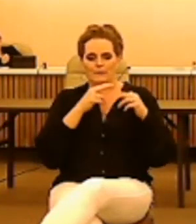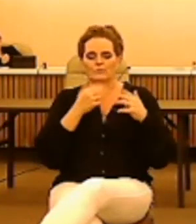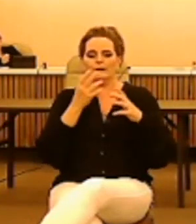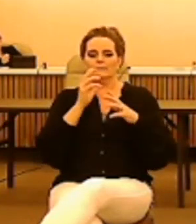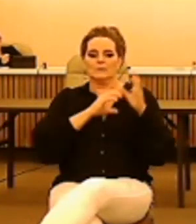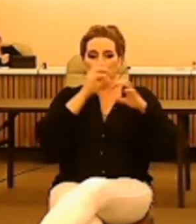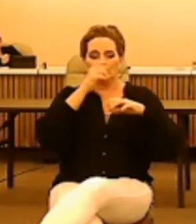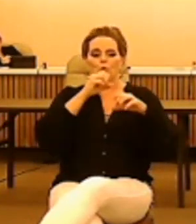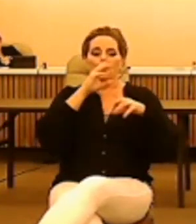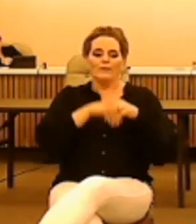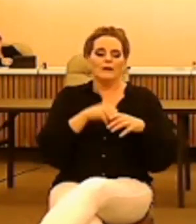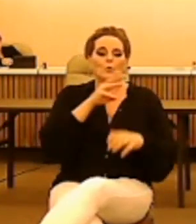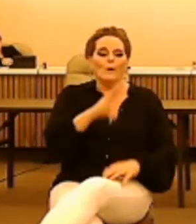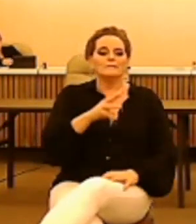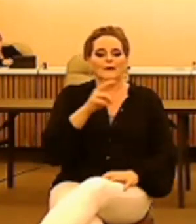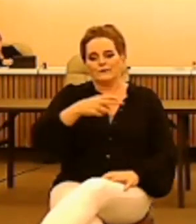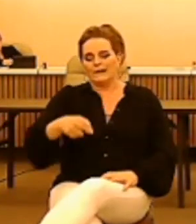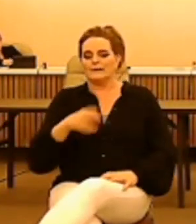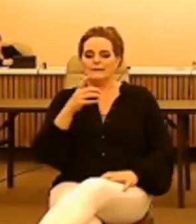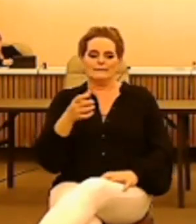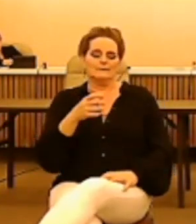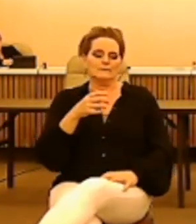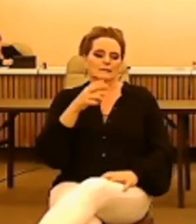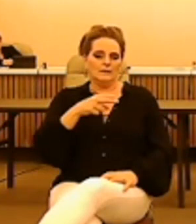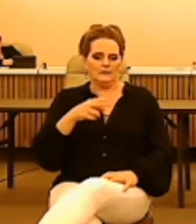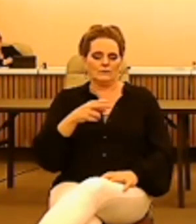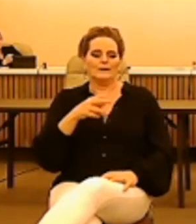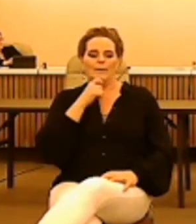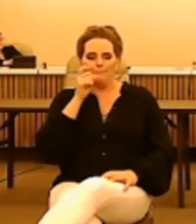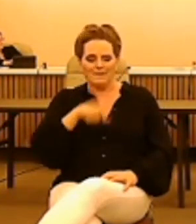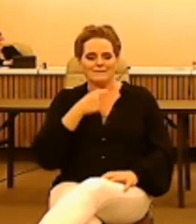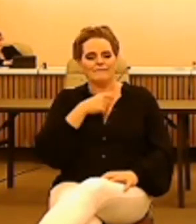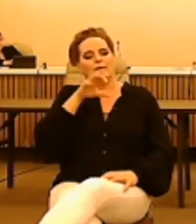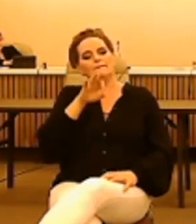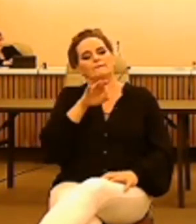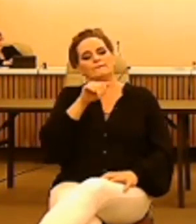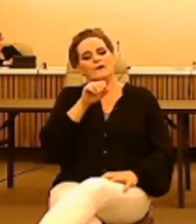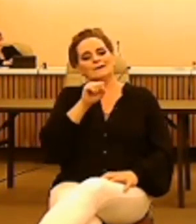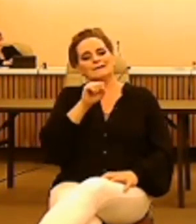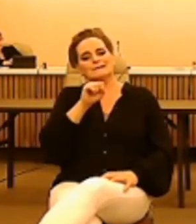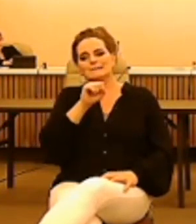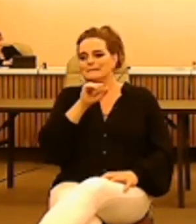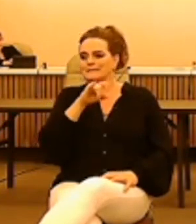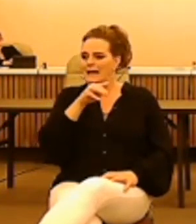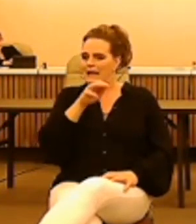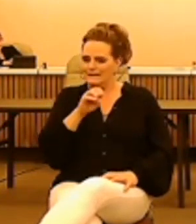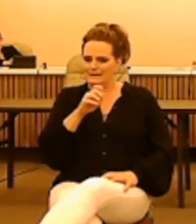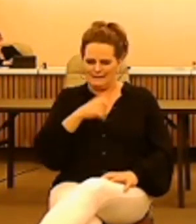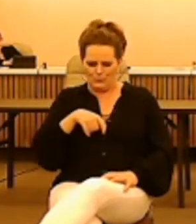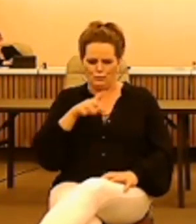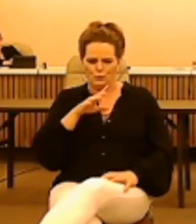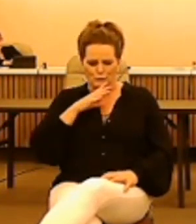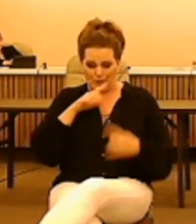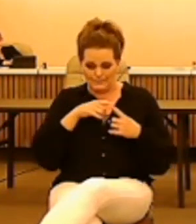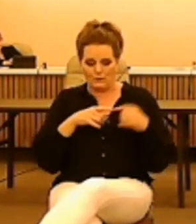the West Henrietta Hamlet Historic District must have a facade. Is that the issue that we're addressing? That's the